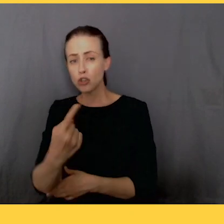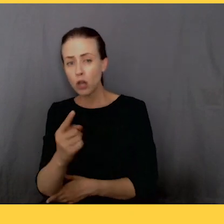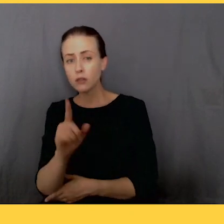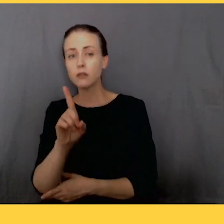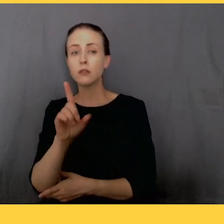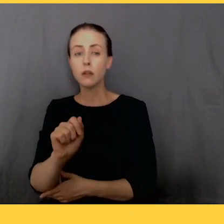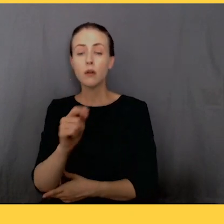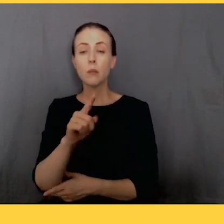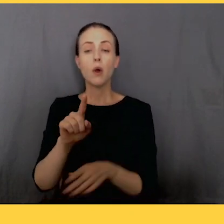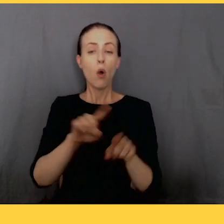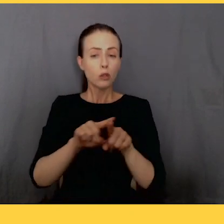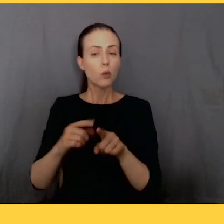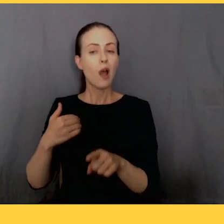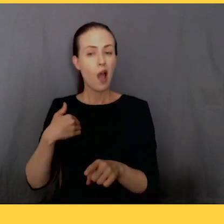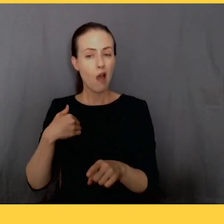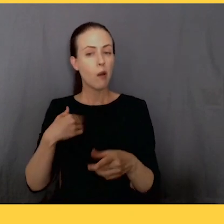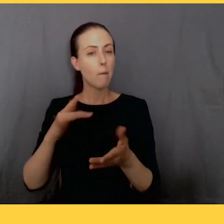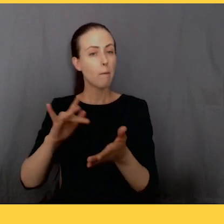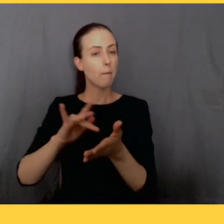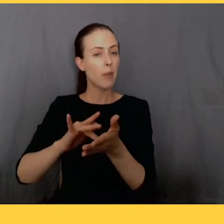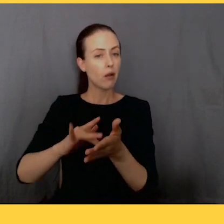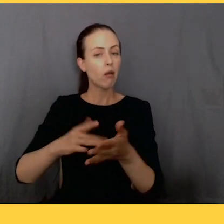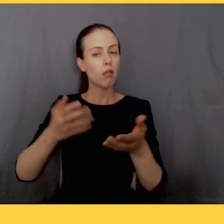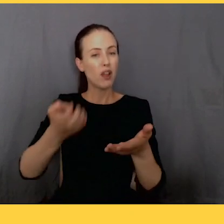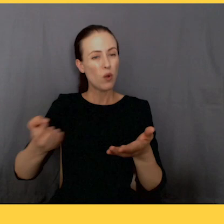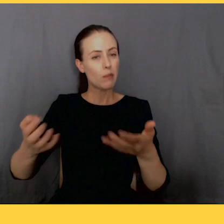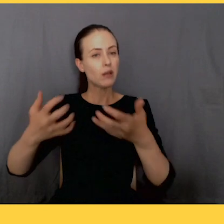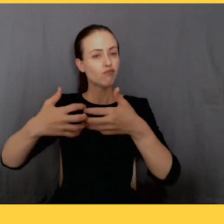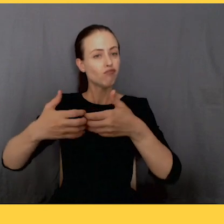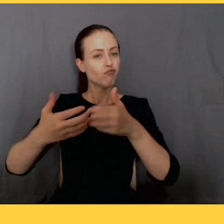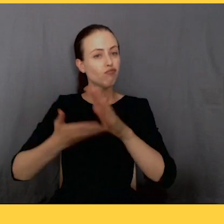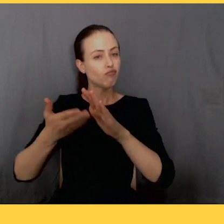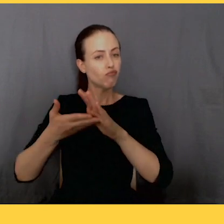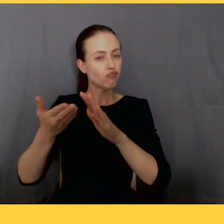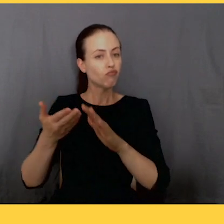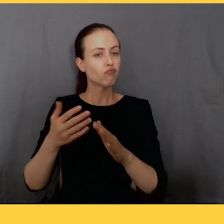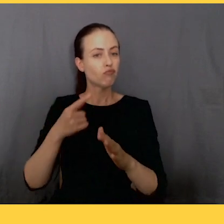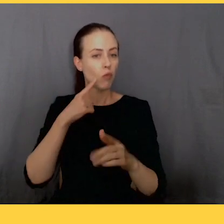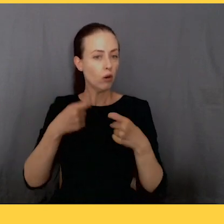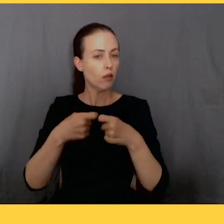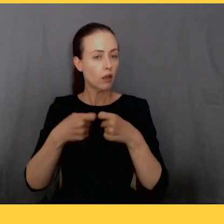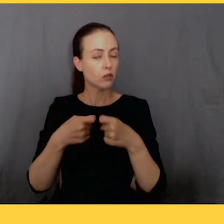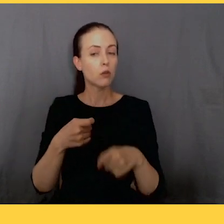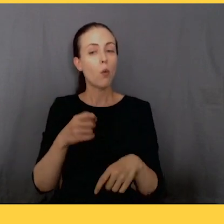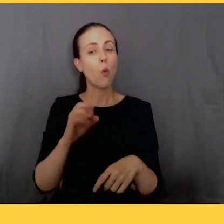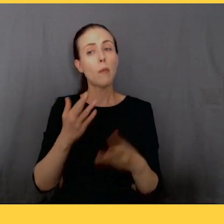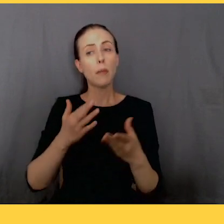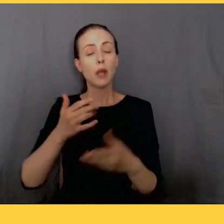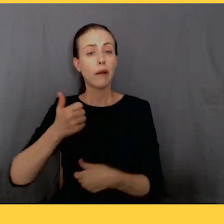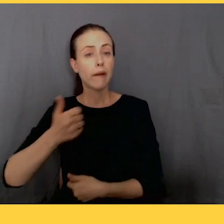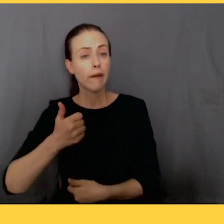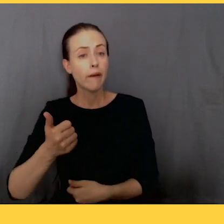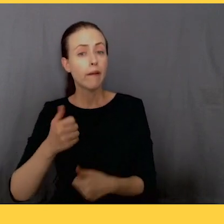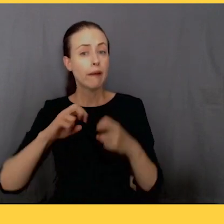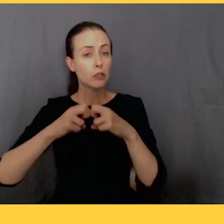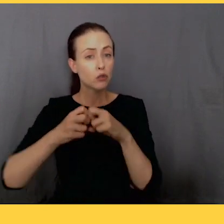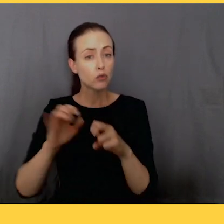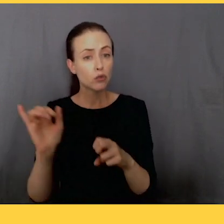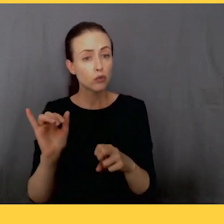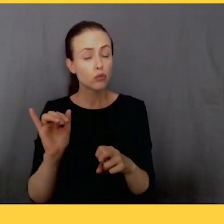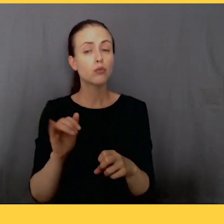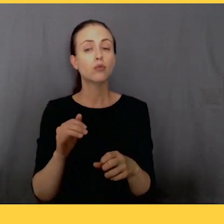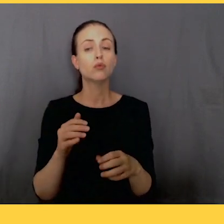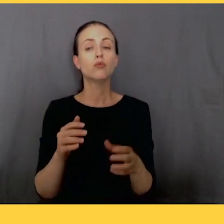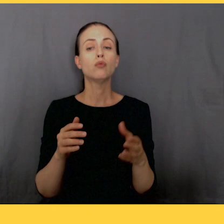has critical care equipment and might also have transportation or other issues, or a